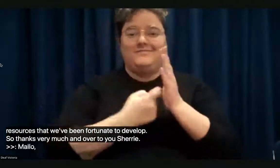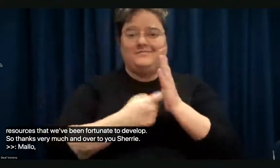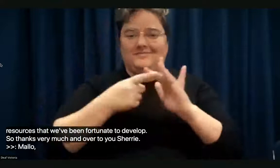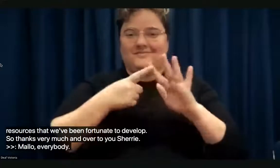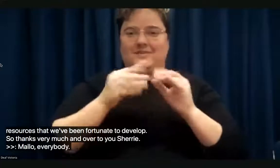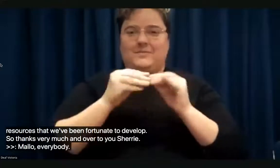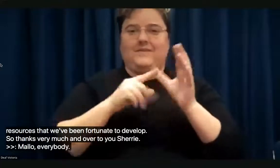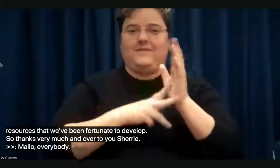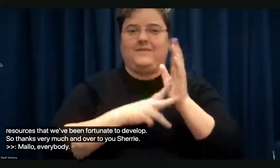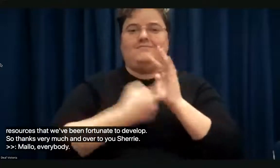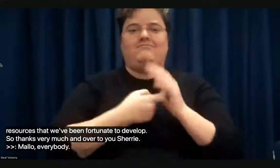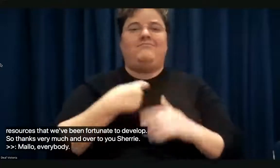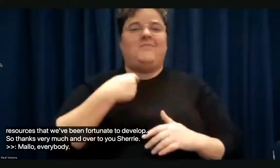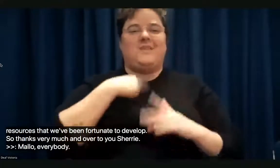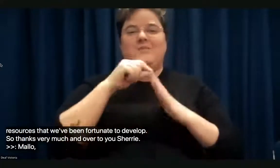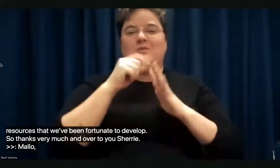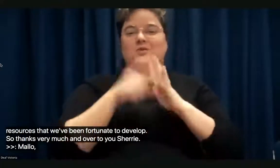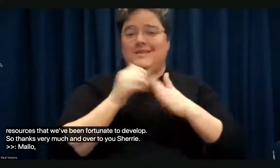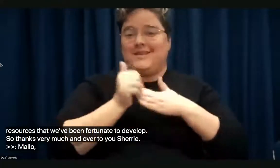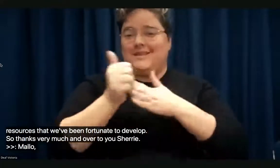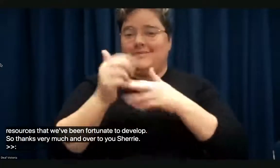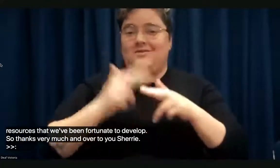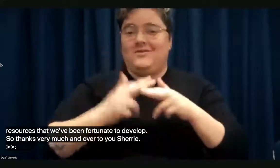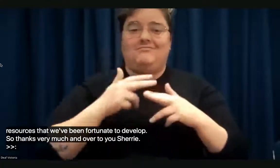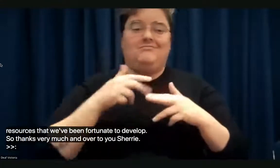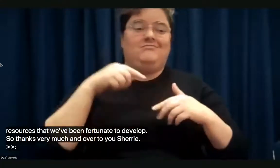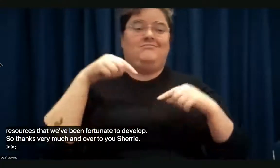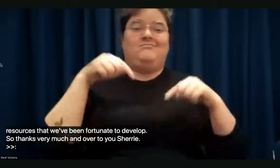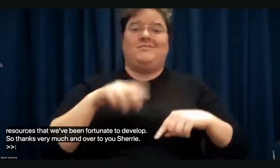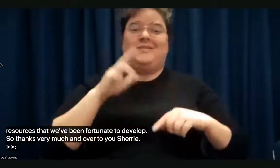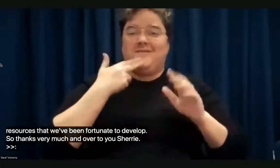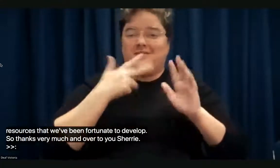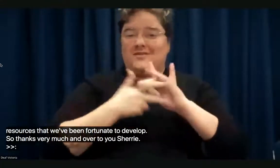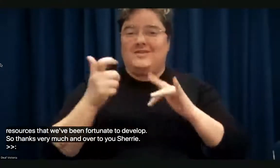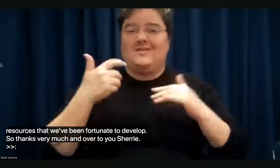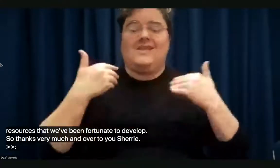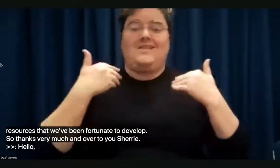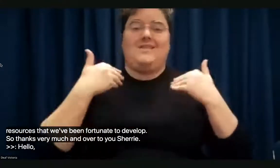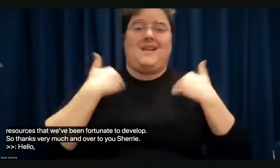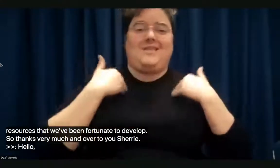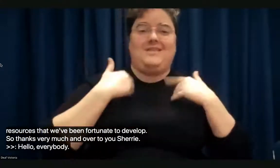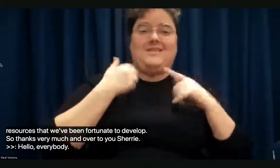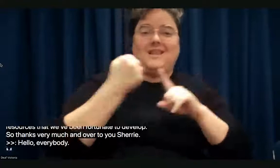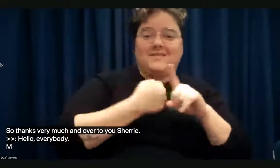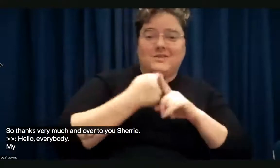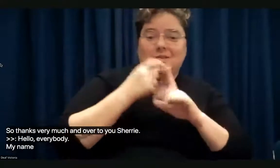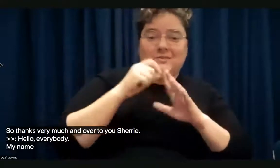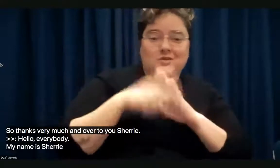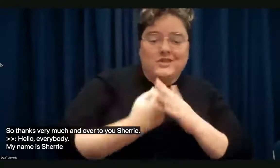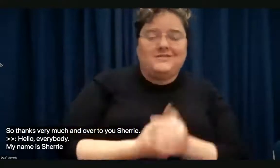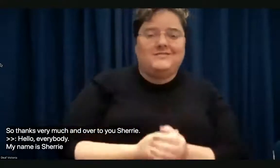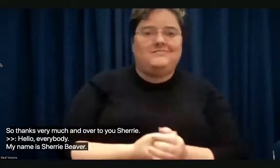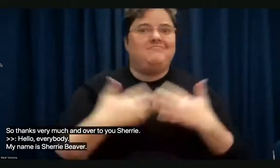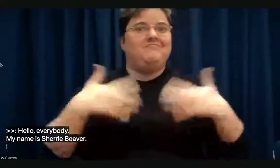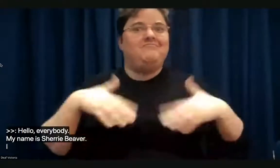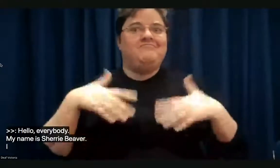My name is Sherry Beaver. I'm the project lead for this Deaf Victoria Health Advocacy